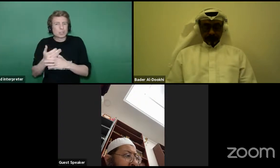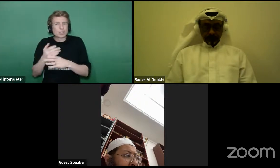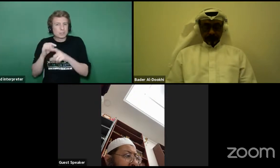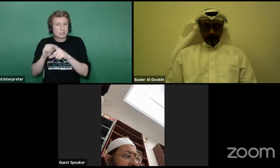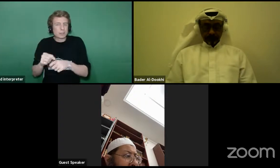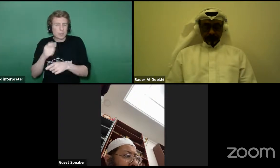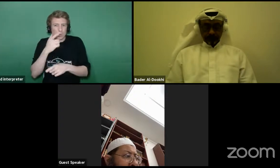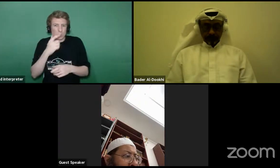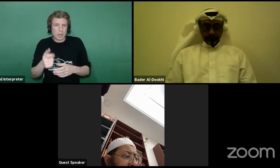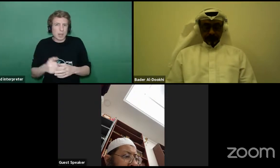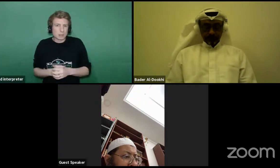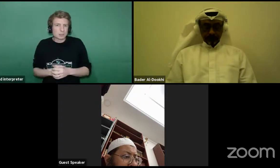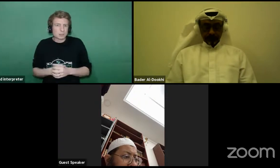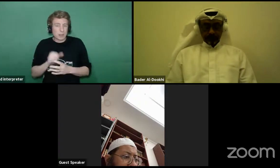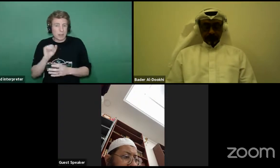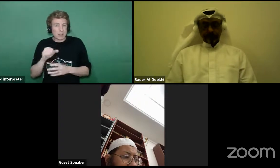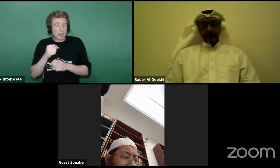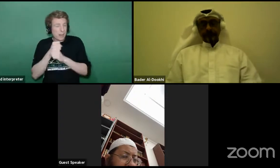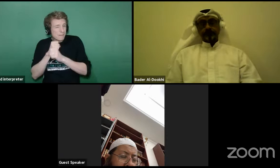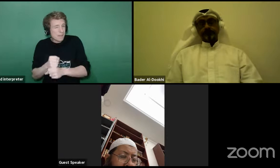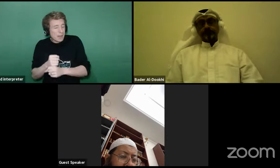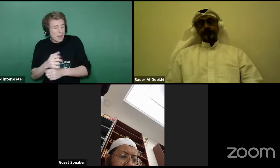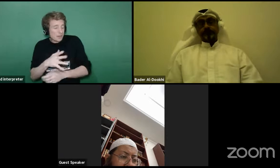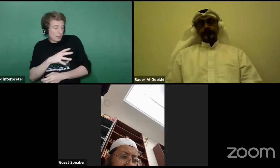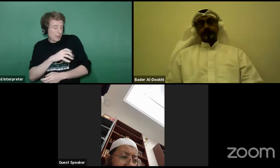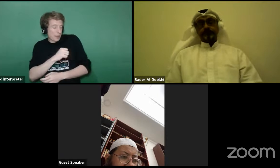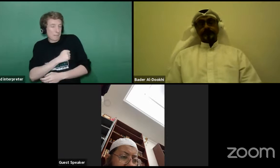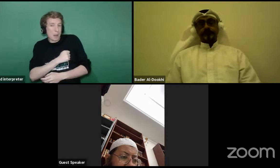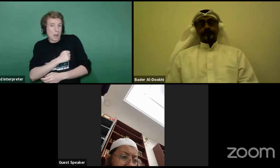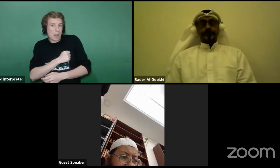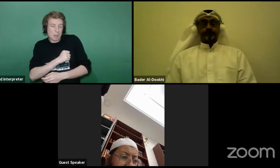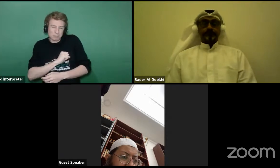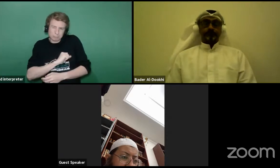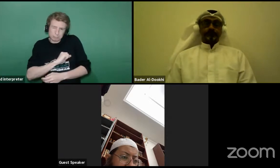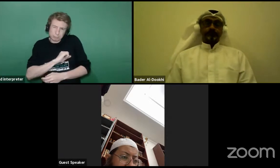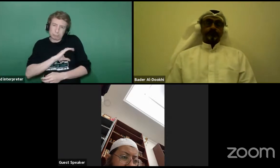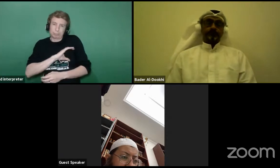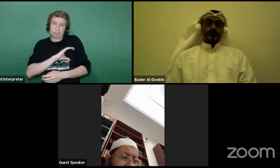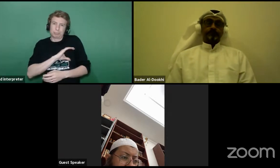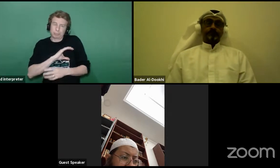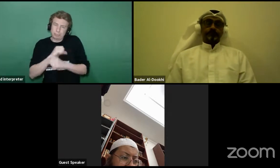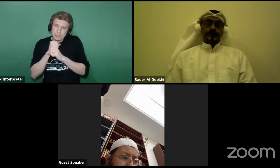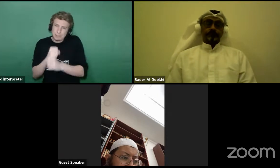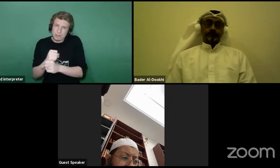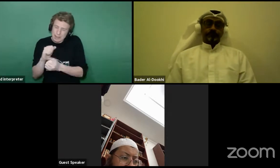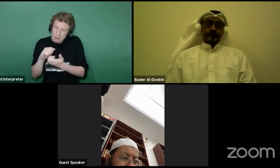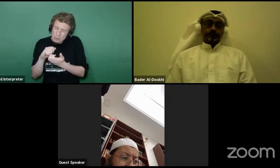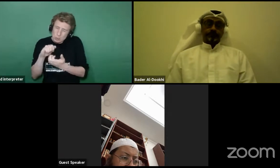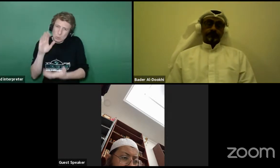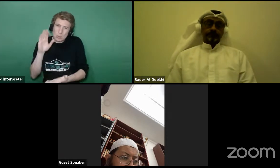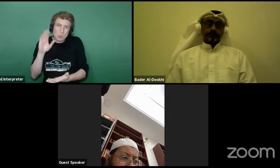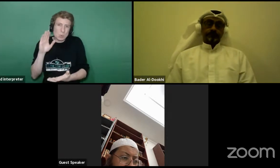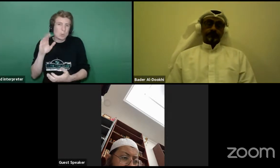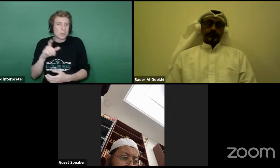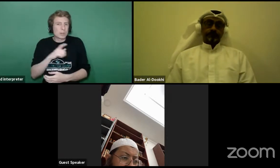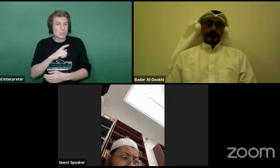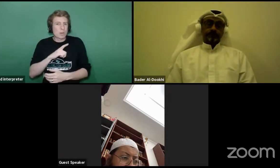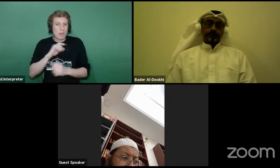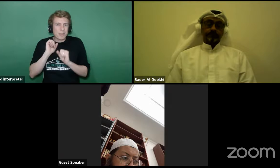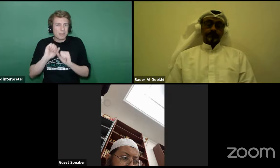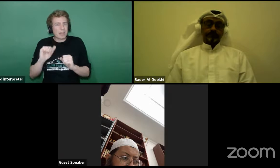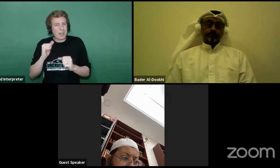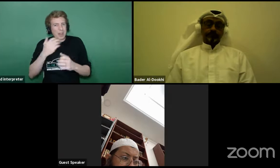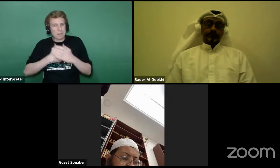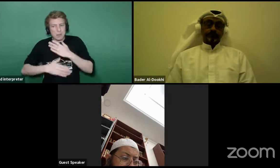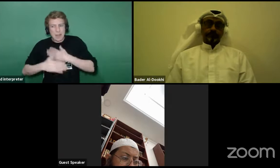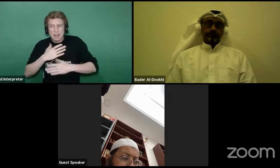faith, their iman, it increases due to what they have done in their performance of